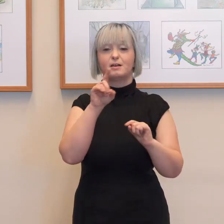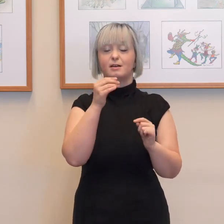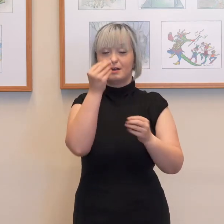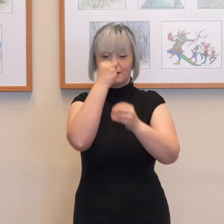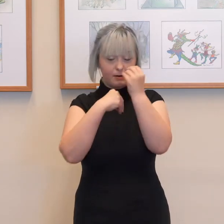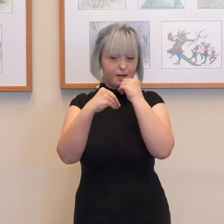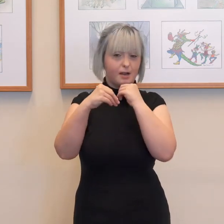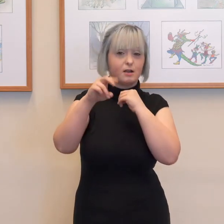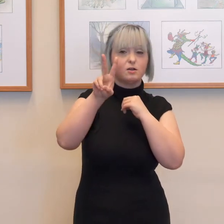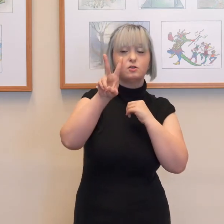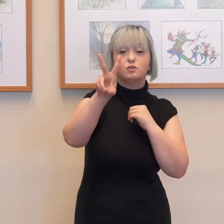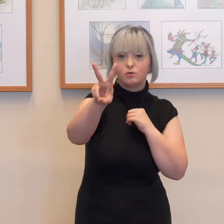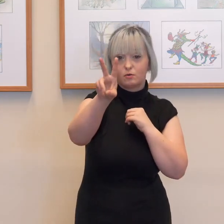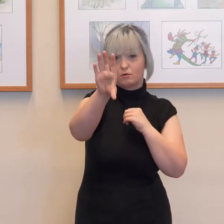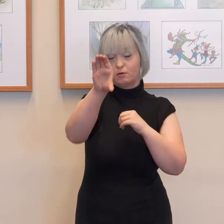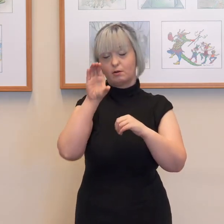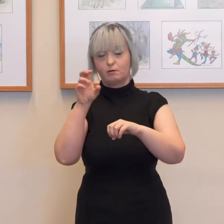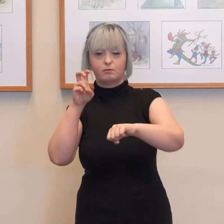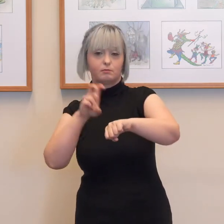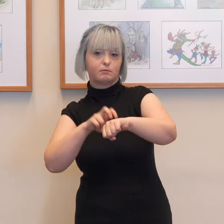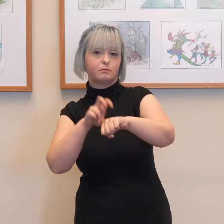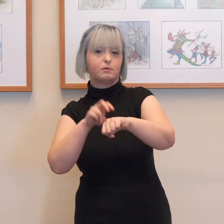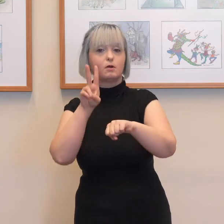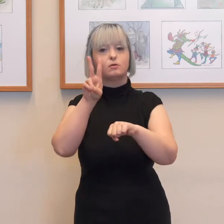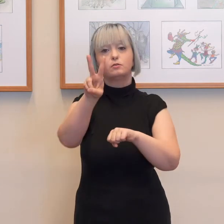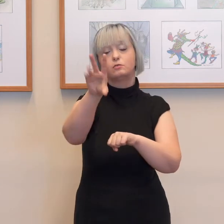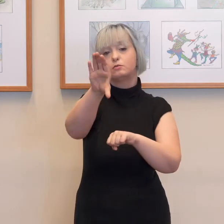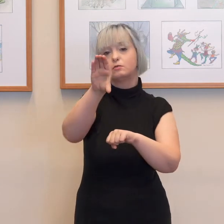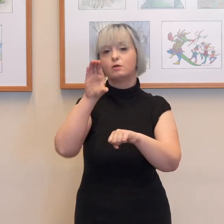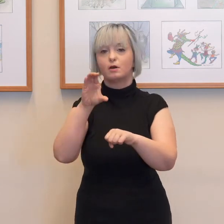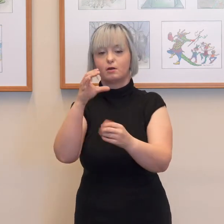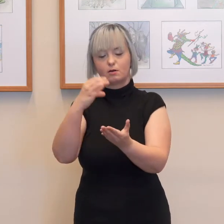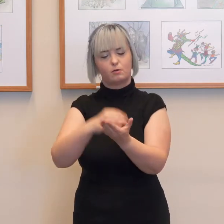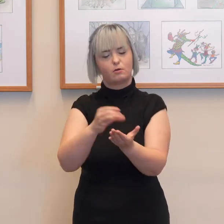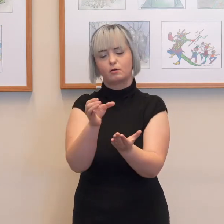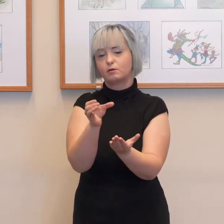though, he ate 200 potatoes